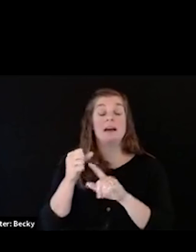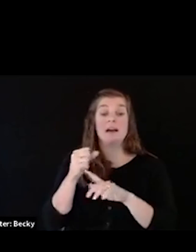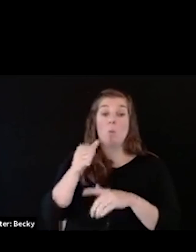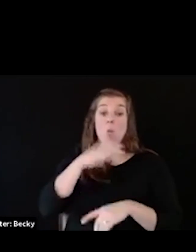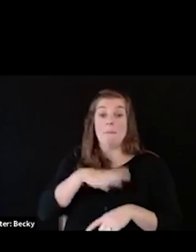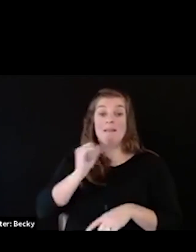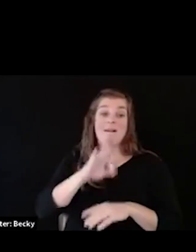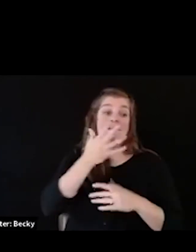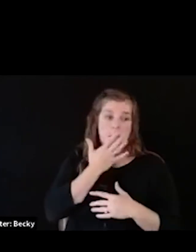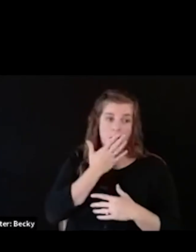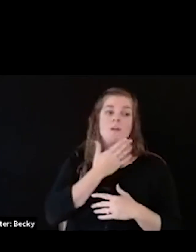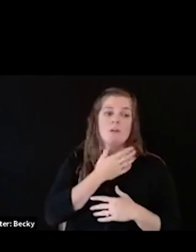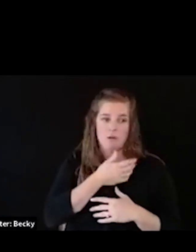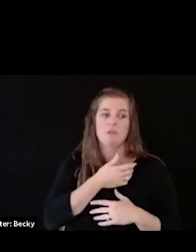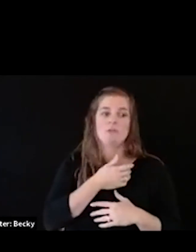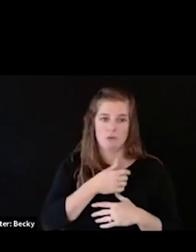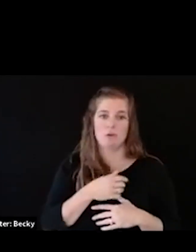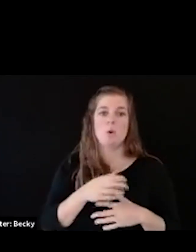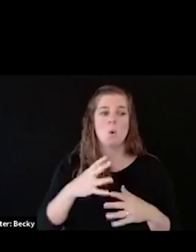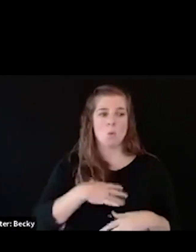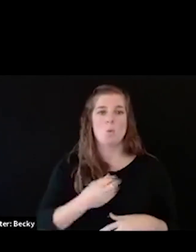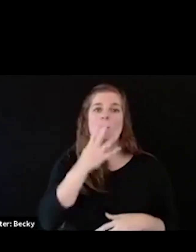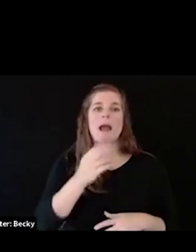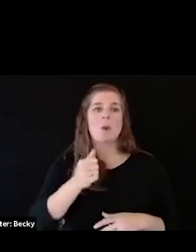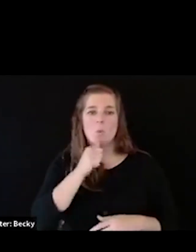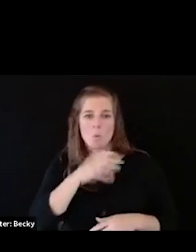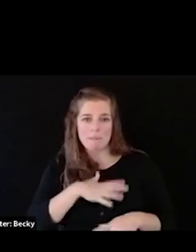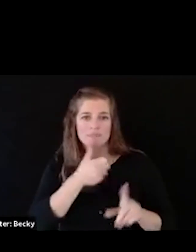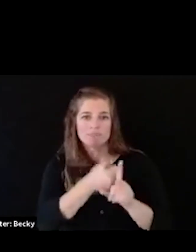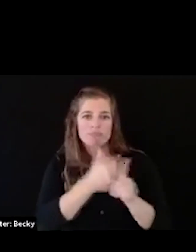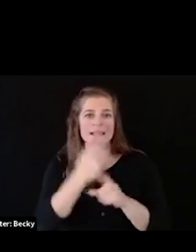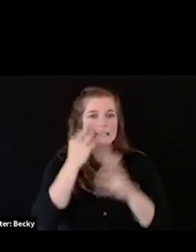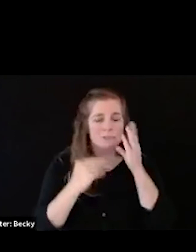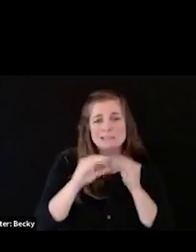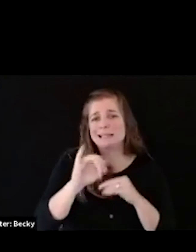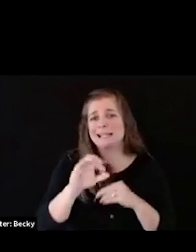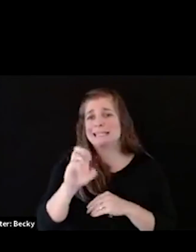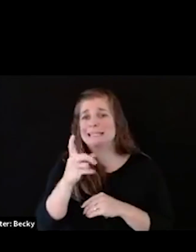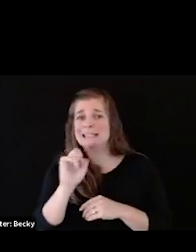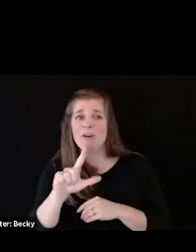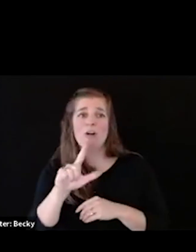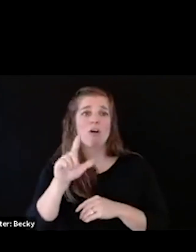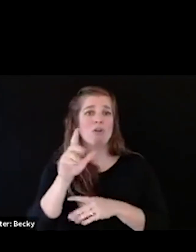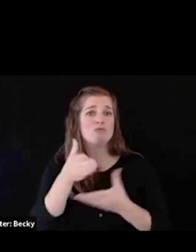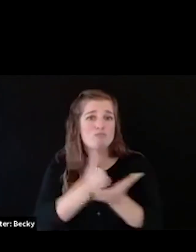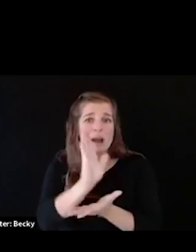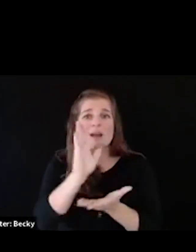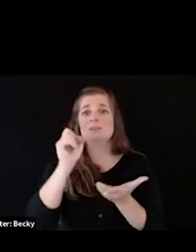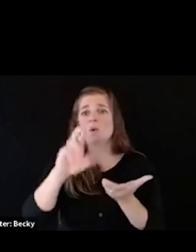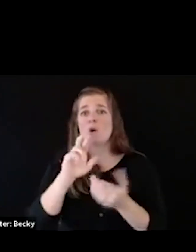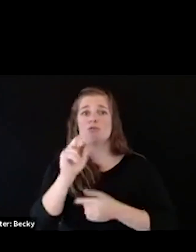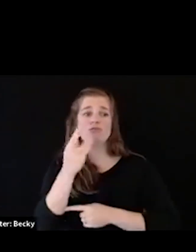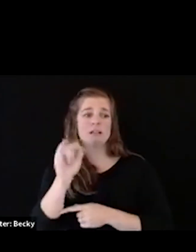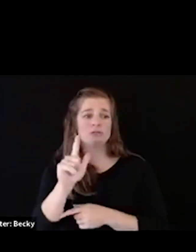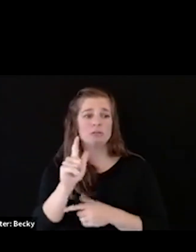of color, white women across the board who were experiencing, whether it's in the civil rights or racial justice movements